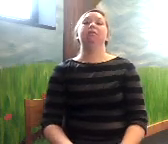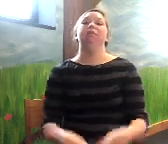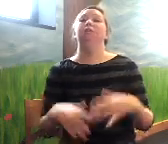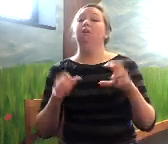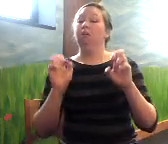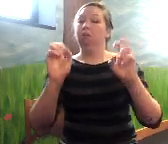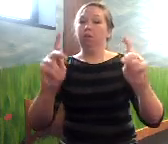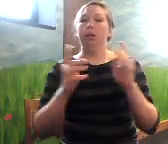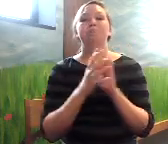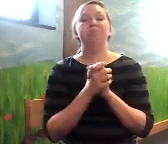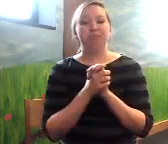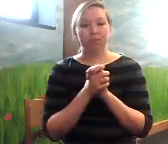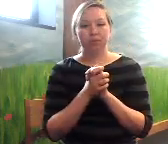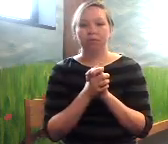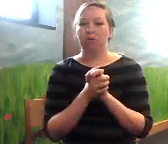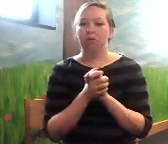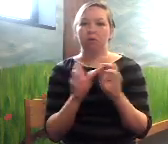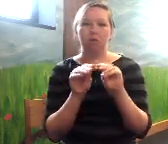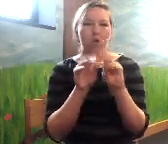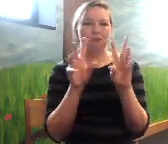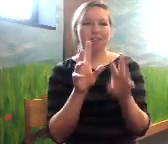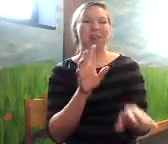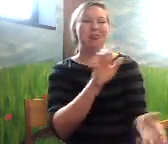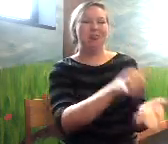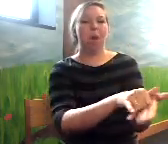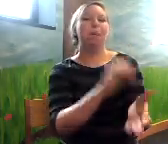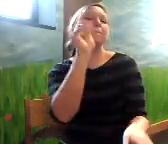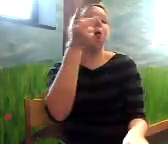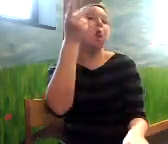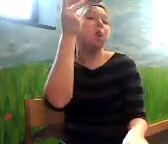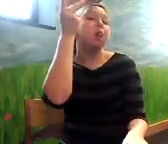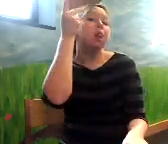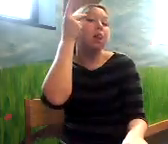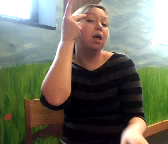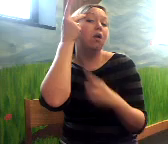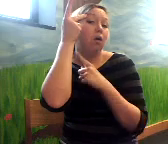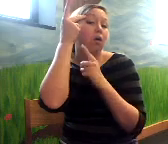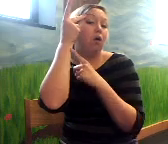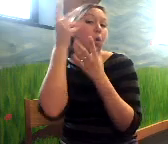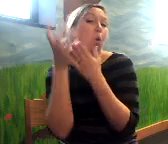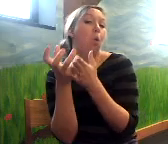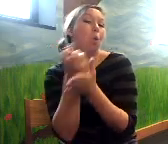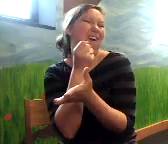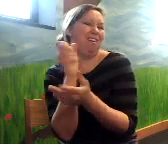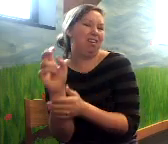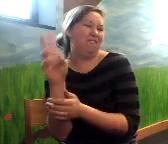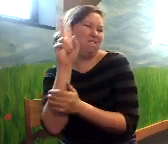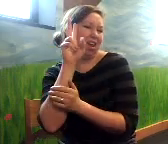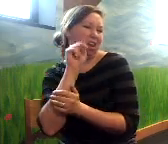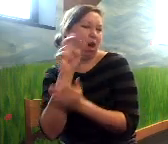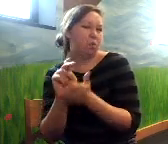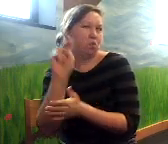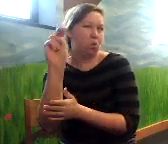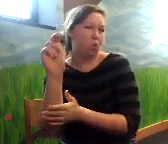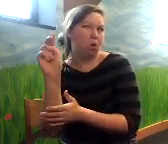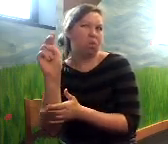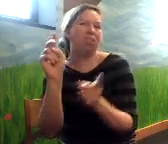Johnson decides that he's not going to run for re-election in 1968. So basically this